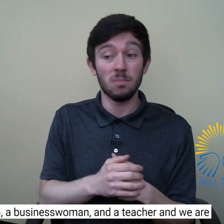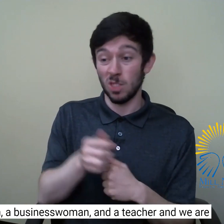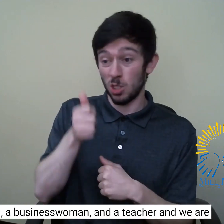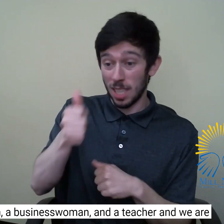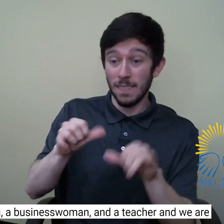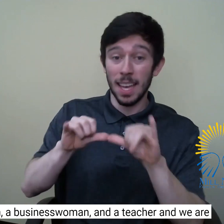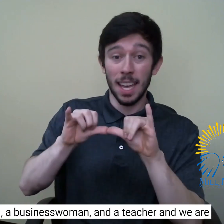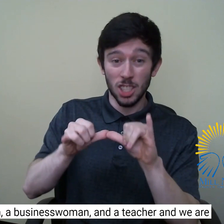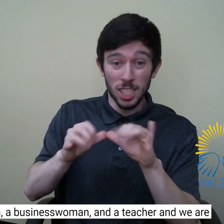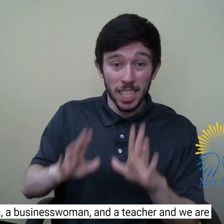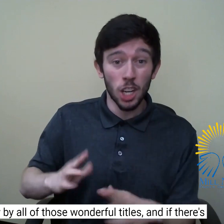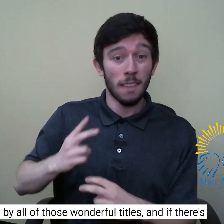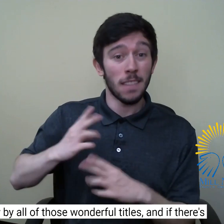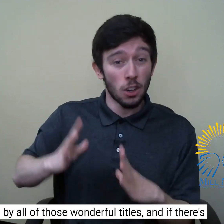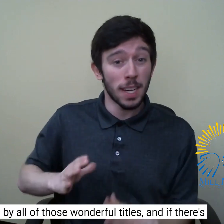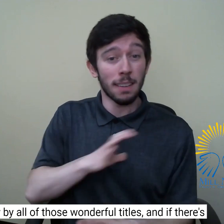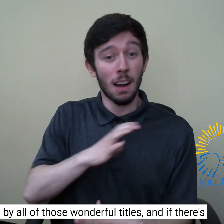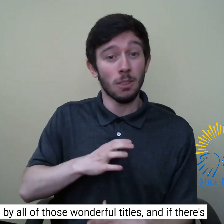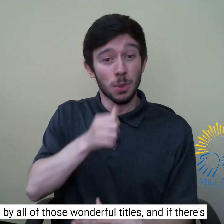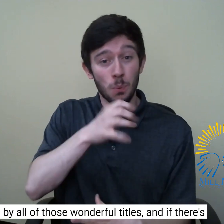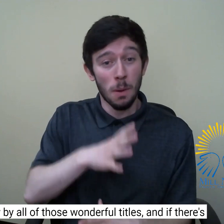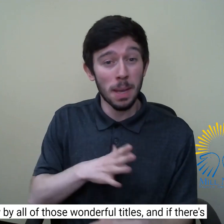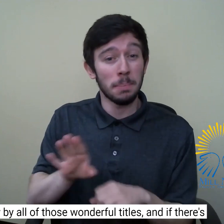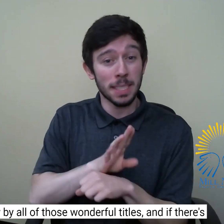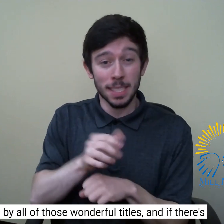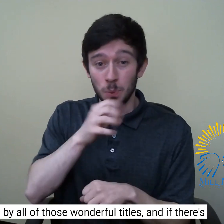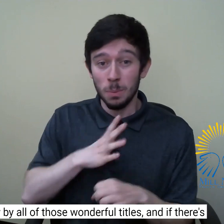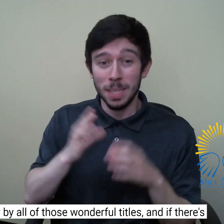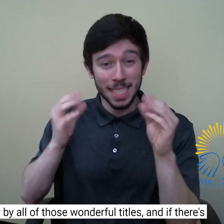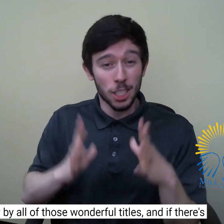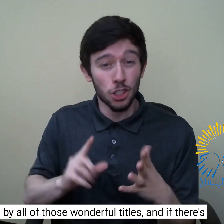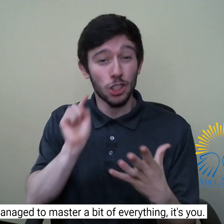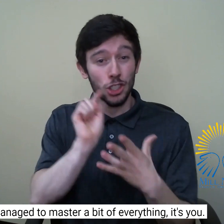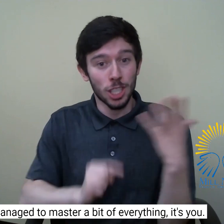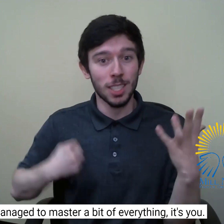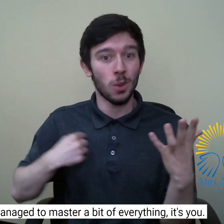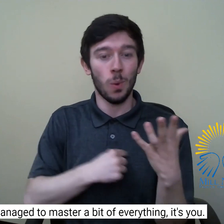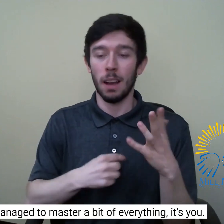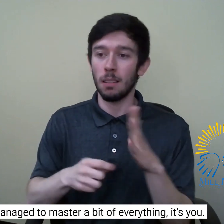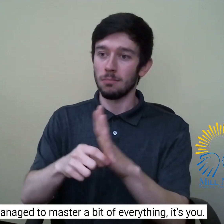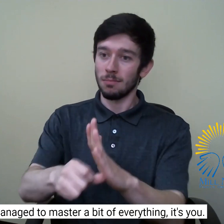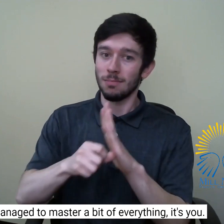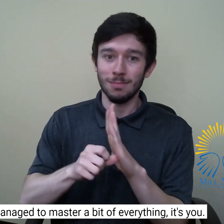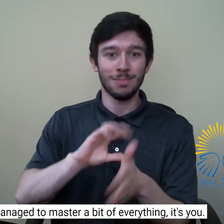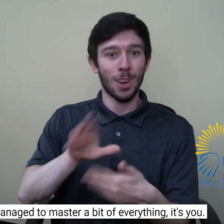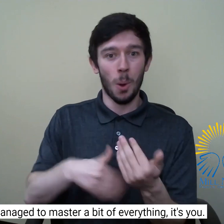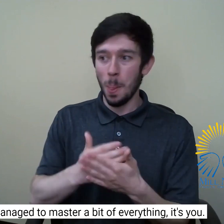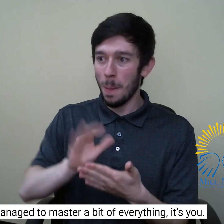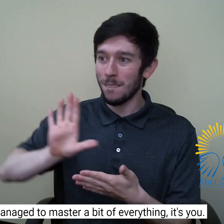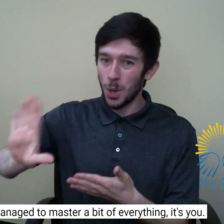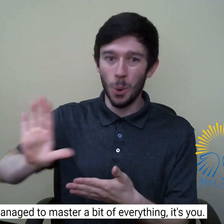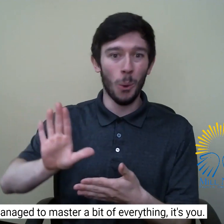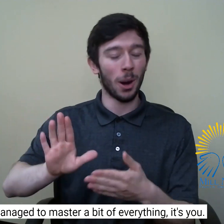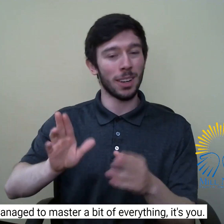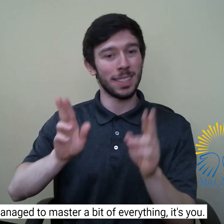teacher, and we are so blown away by all those wonderful titles. And if there's anyone who's managed to master a bit of everything, it's you.